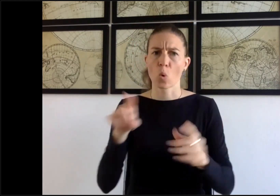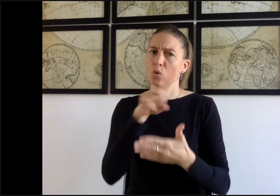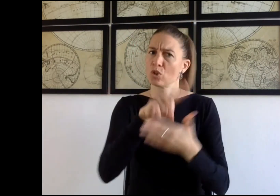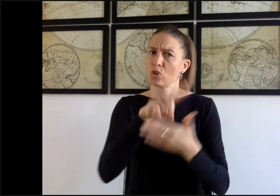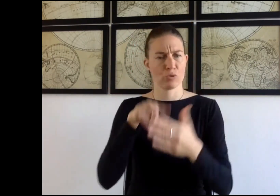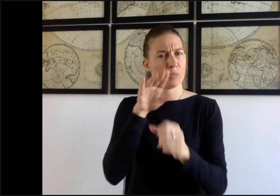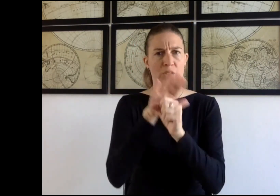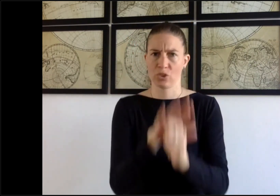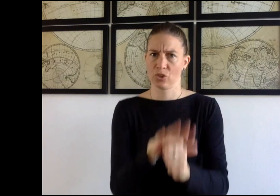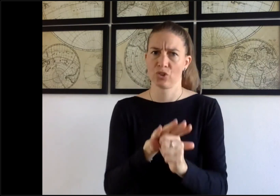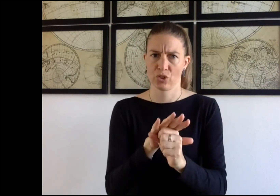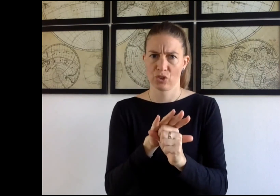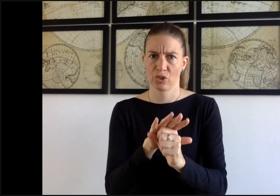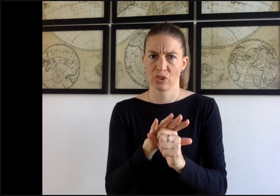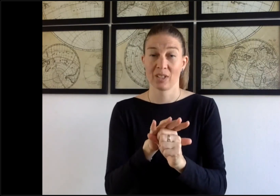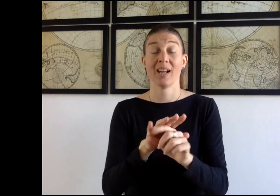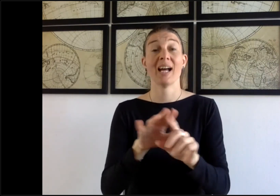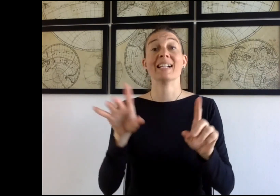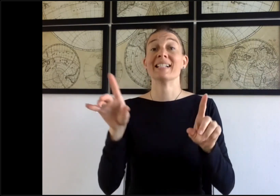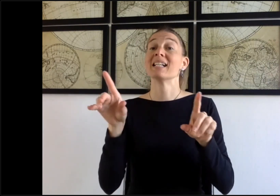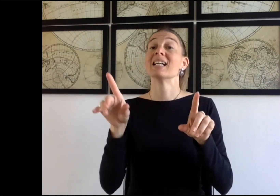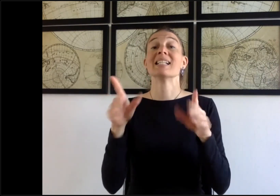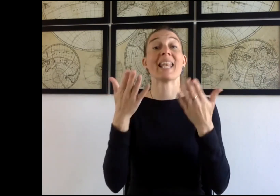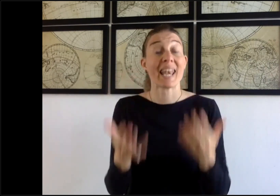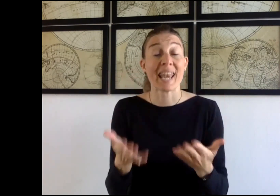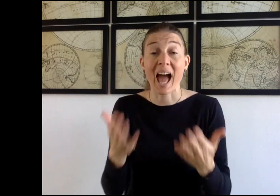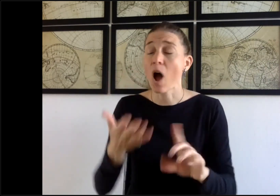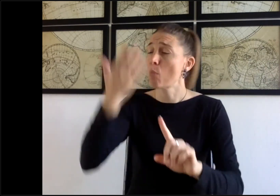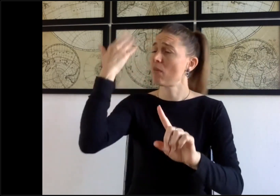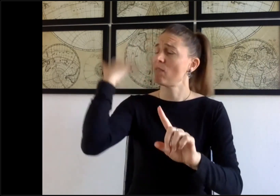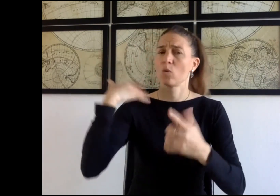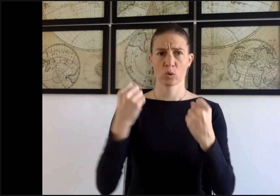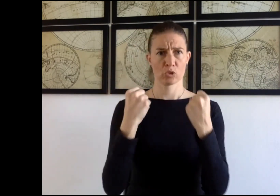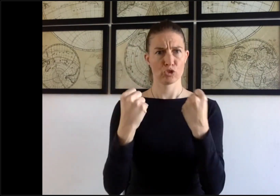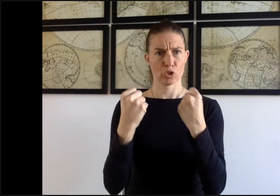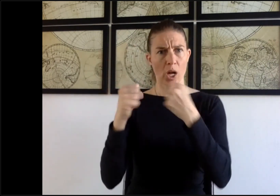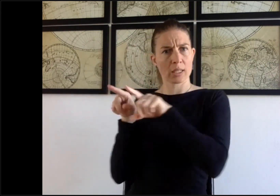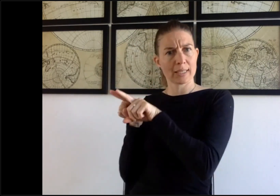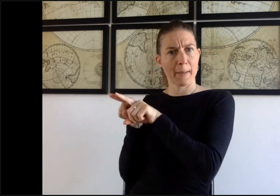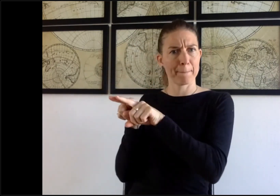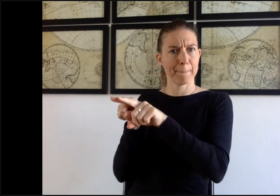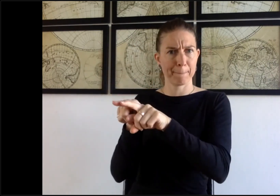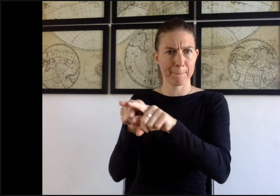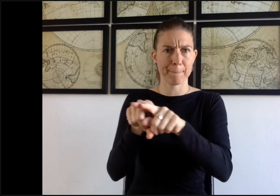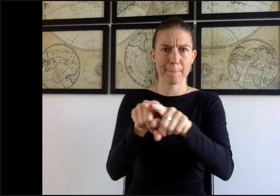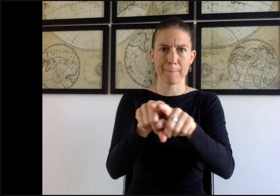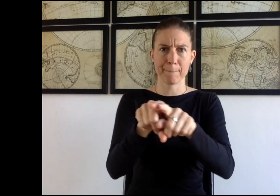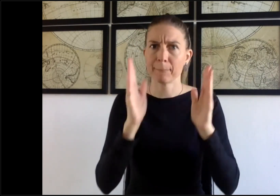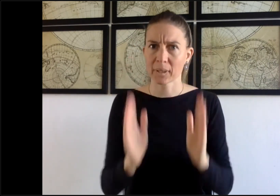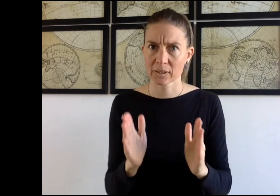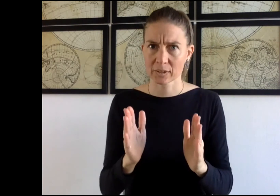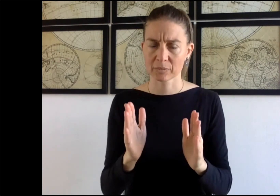as ever in the current circumstances. So what she meant is that we cannot deviate